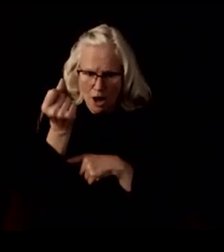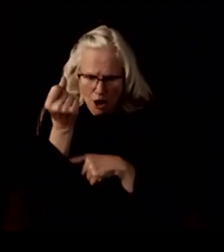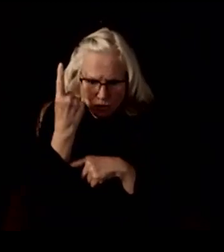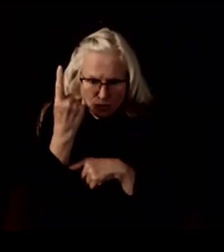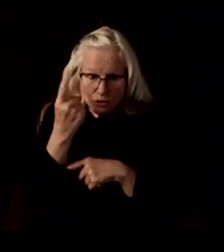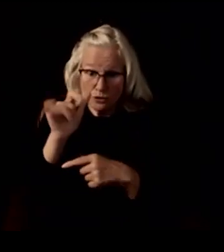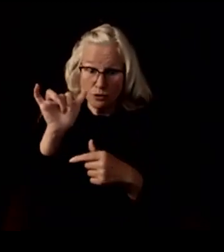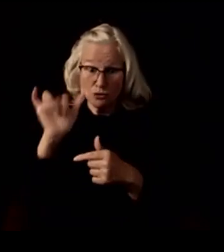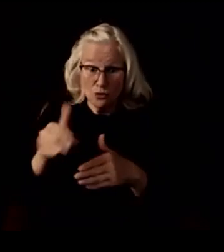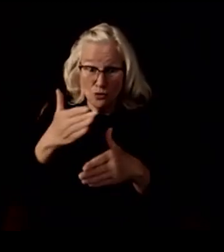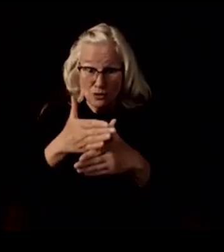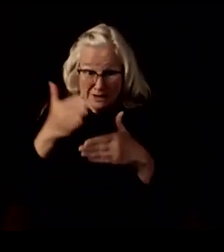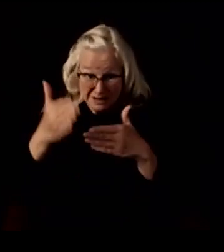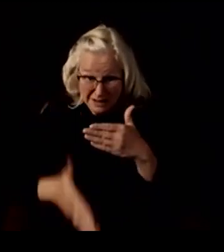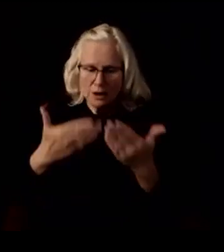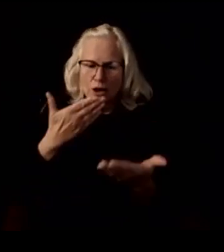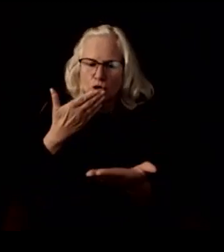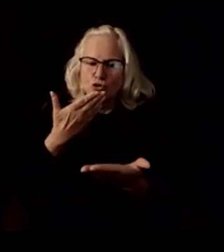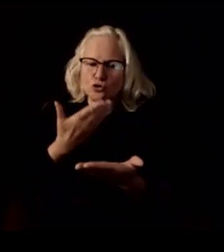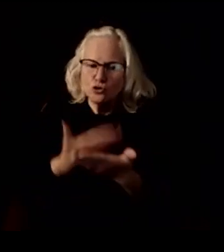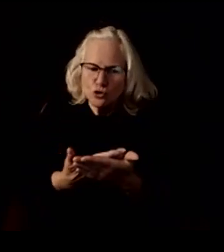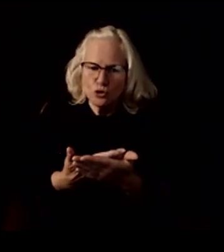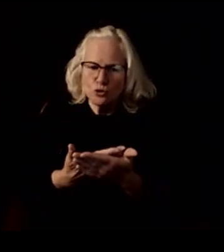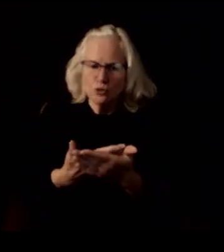were negative on the day that you got tested.